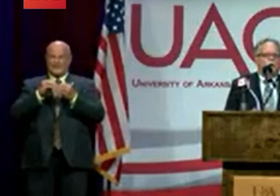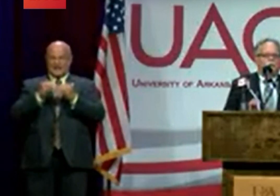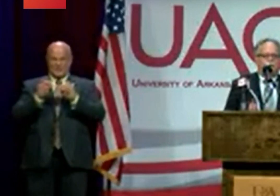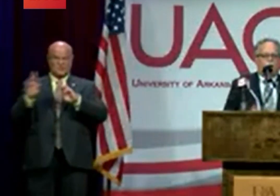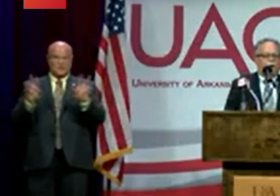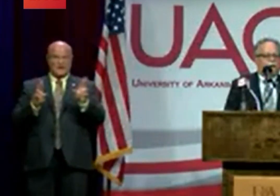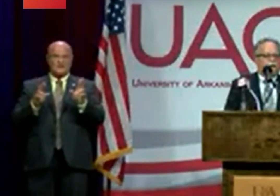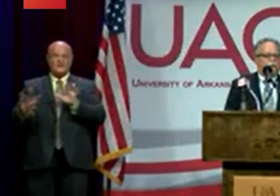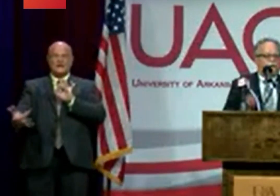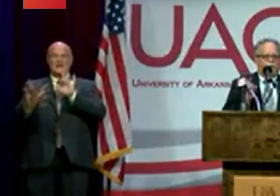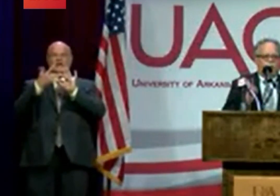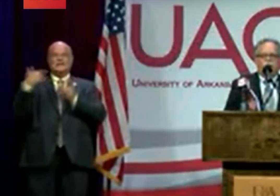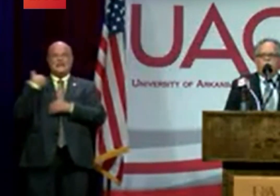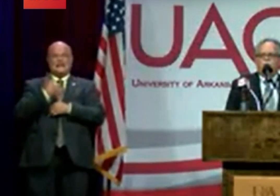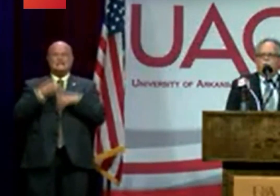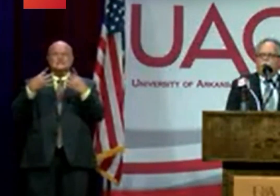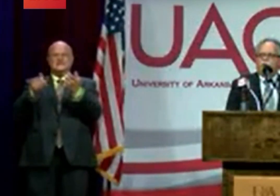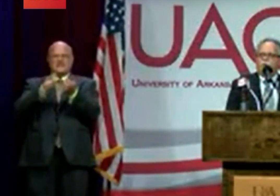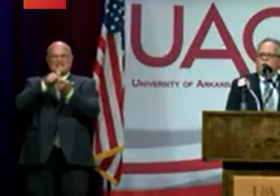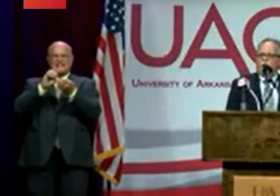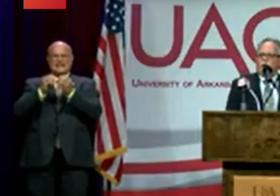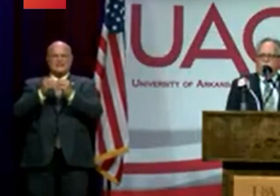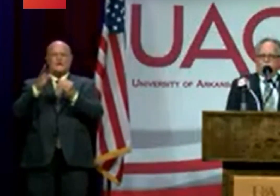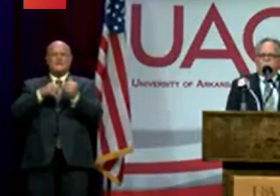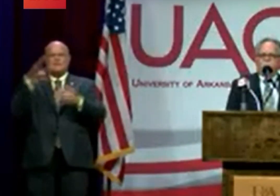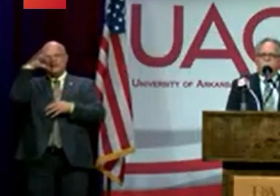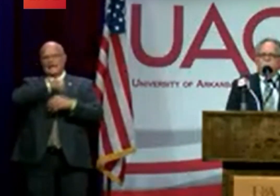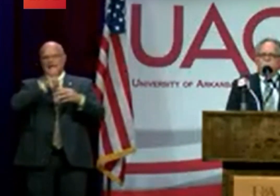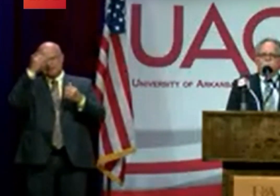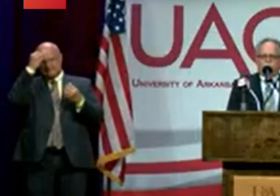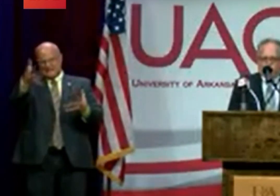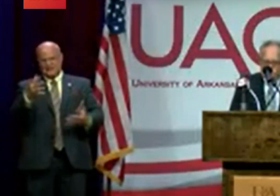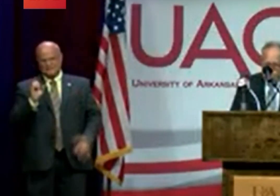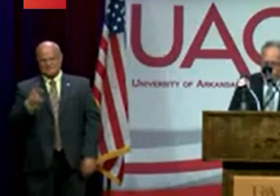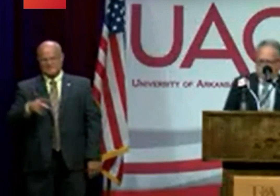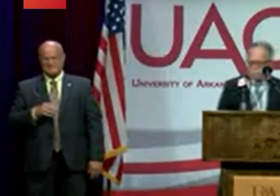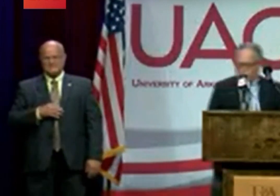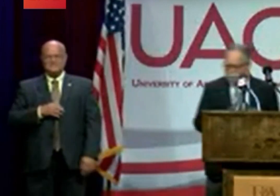you. If you would contact us, we can give you exact numbers rather than me guess at it.